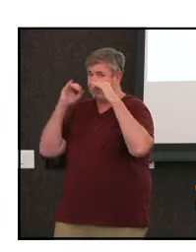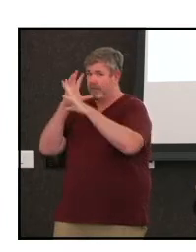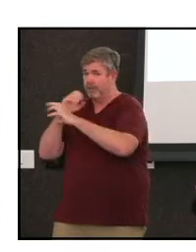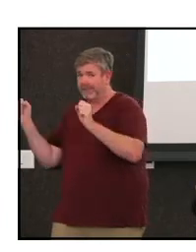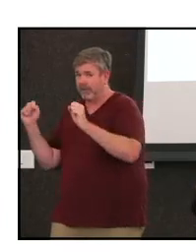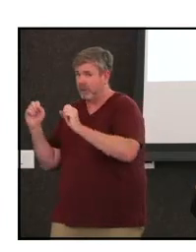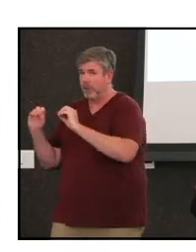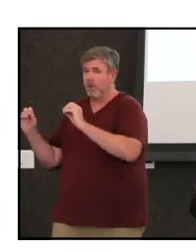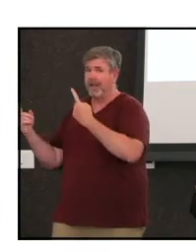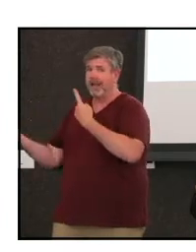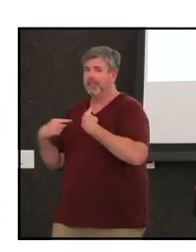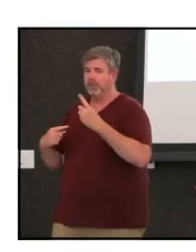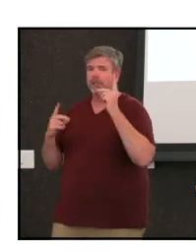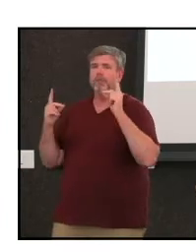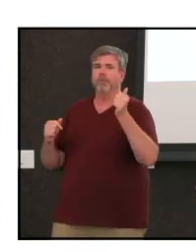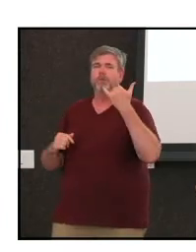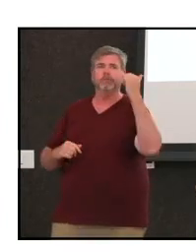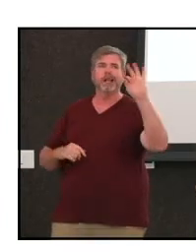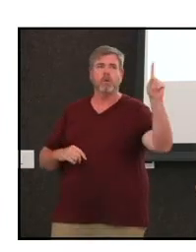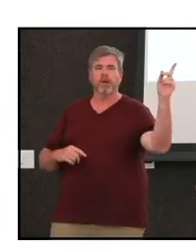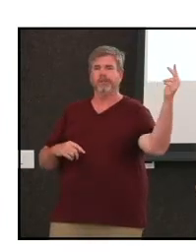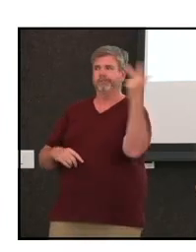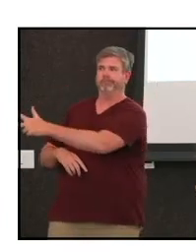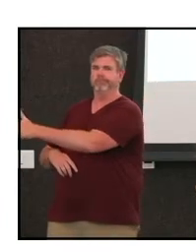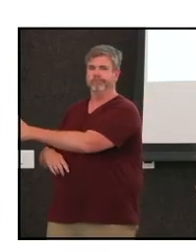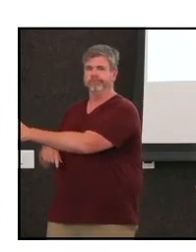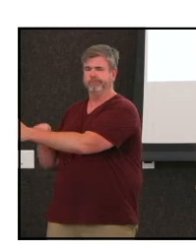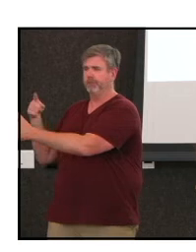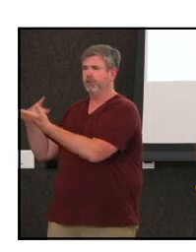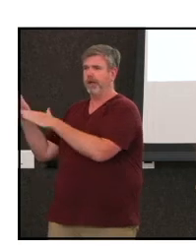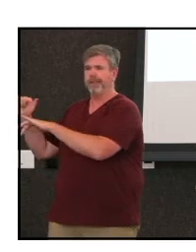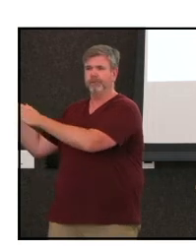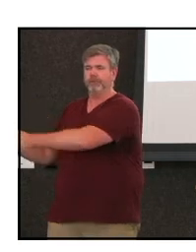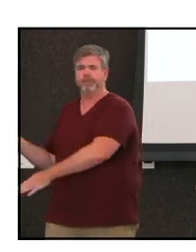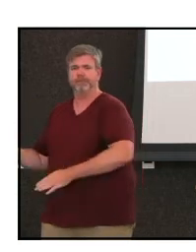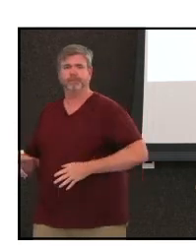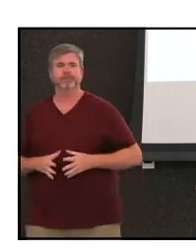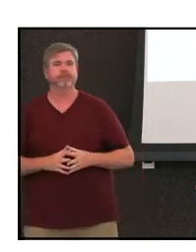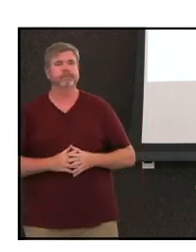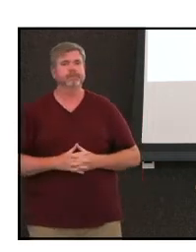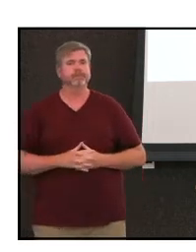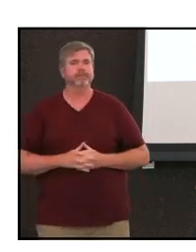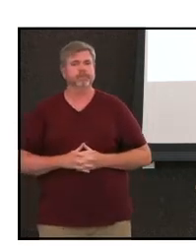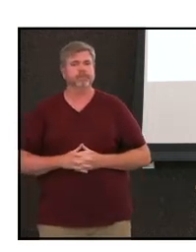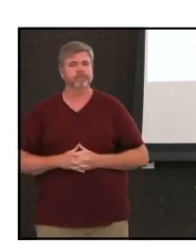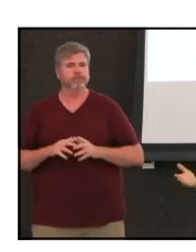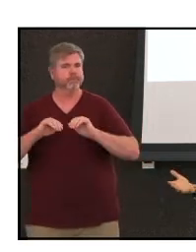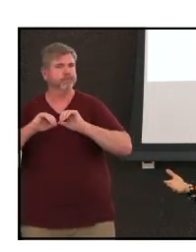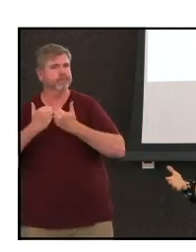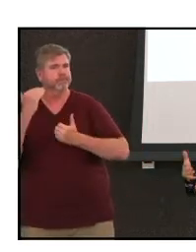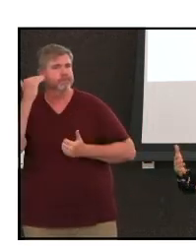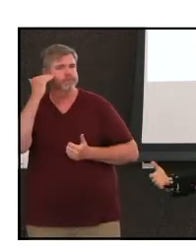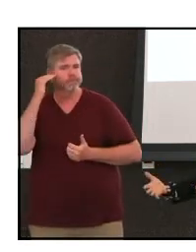access emergency services on your behalf. Next. How do you know if someone has overdosed? If you